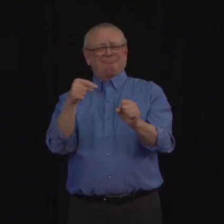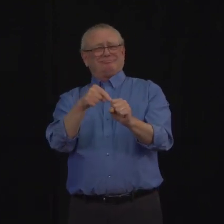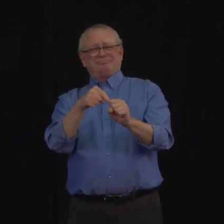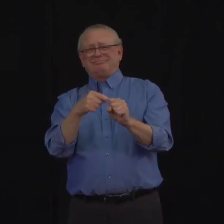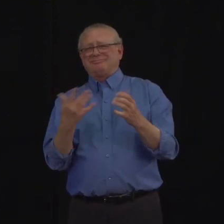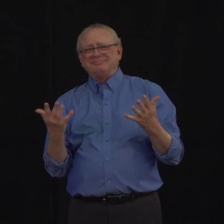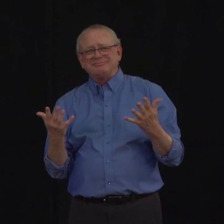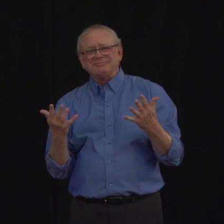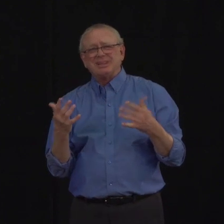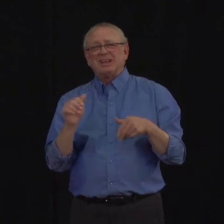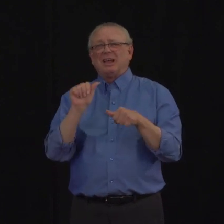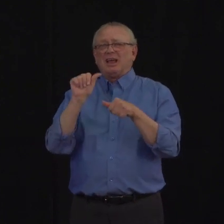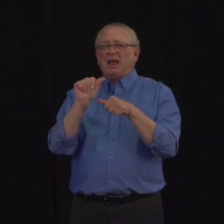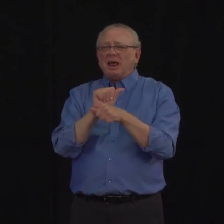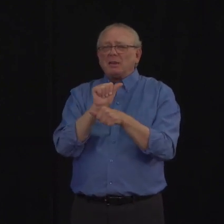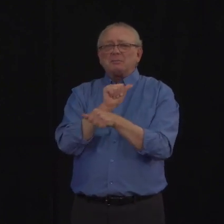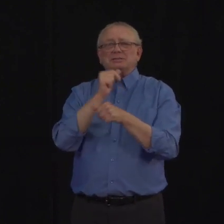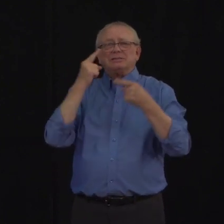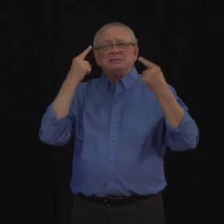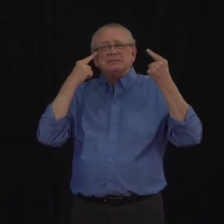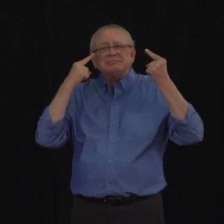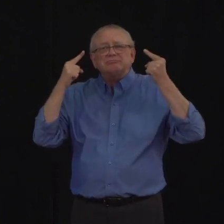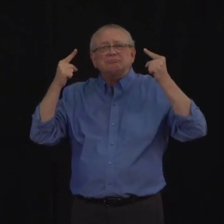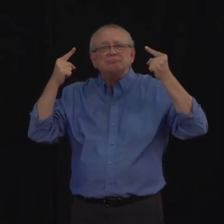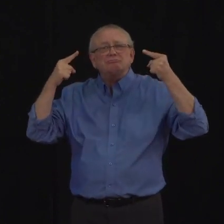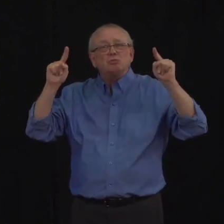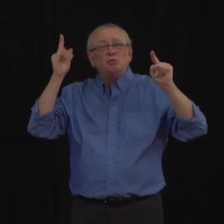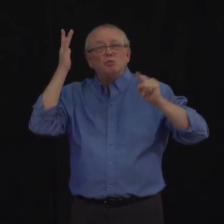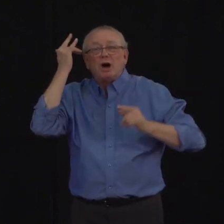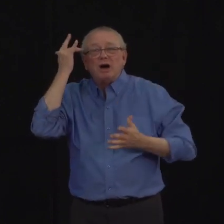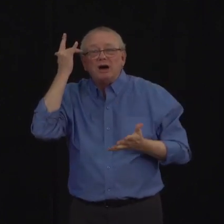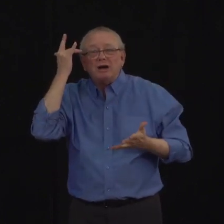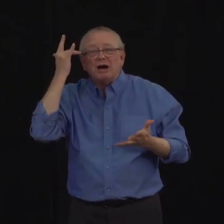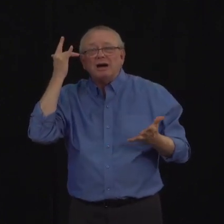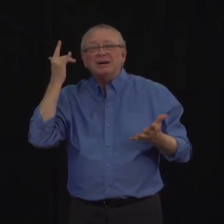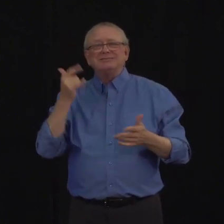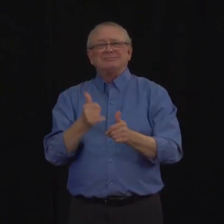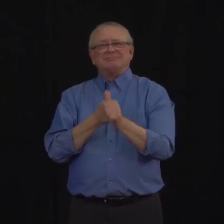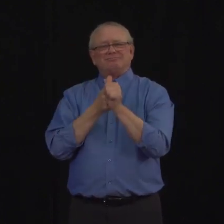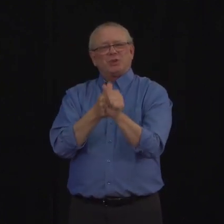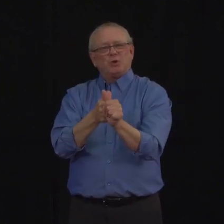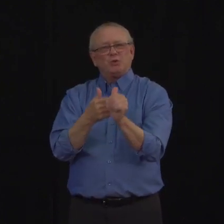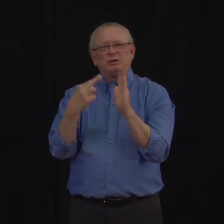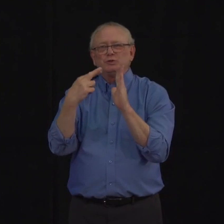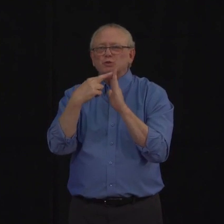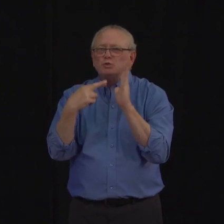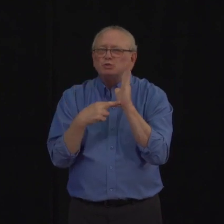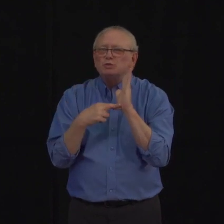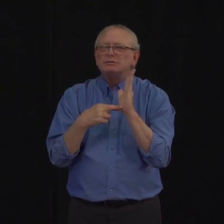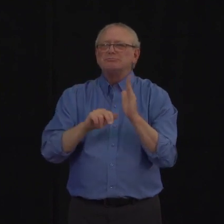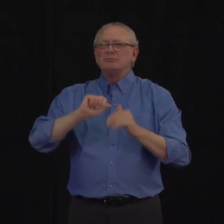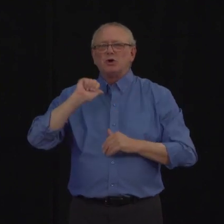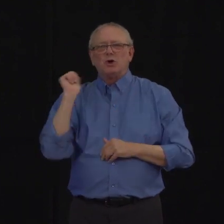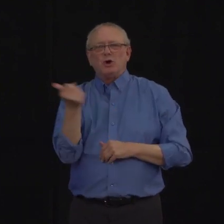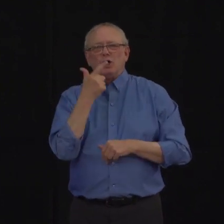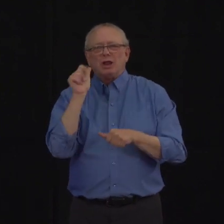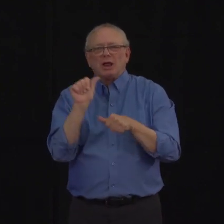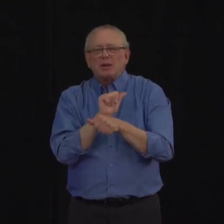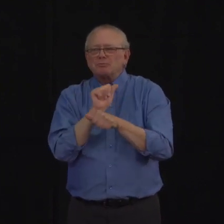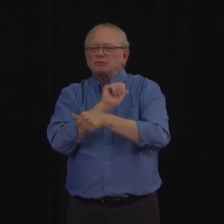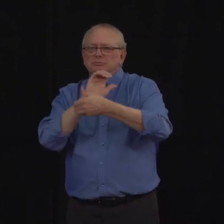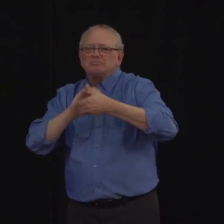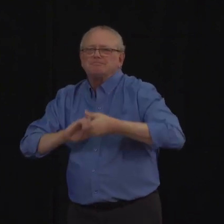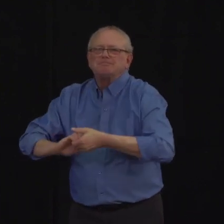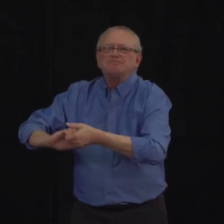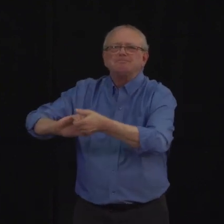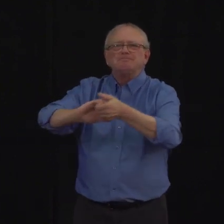because of these measures that we've taken together. And so if collectively we stop taking these protective